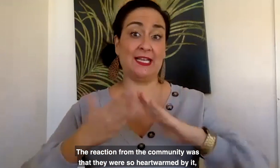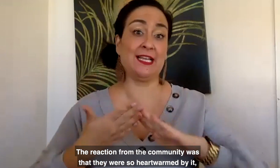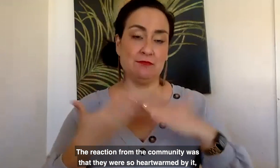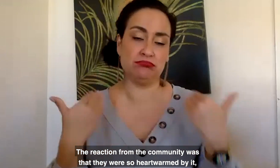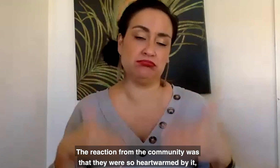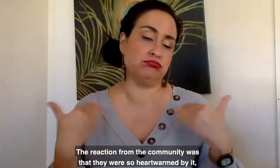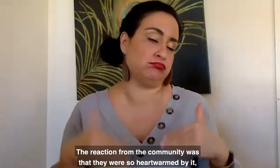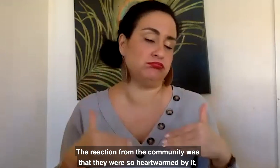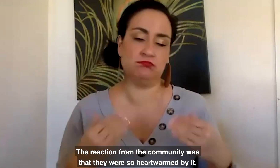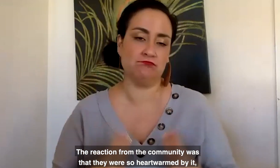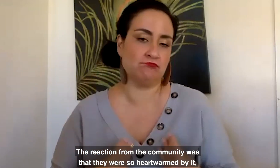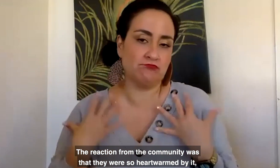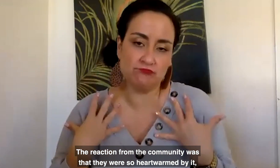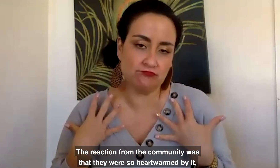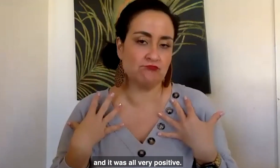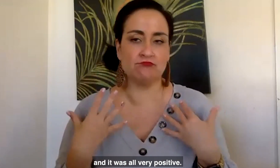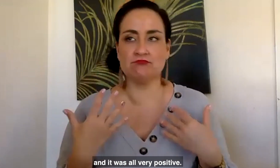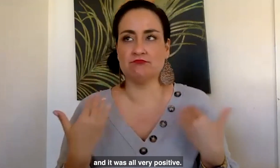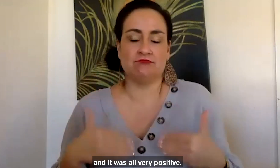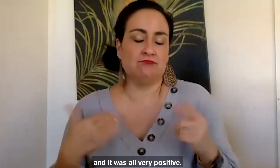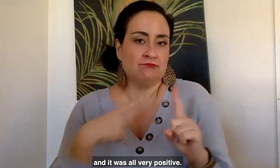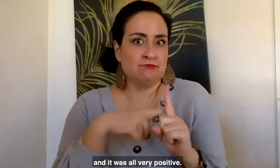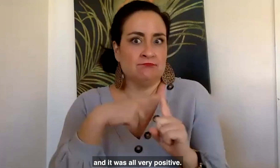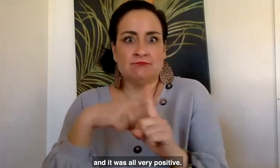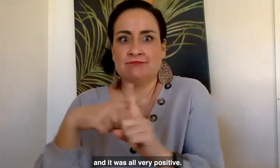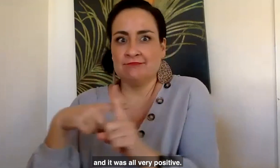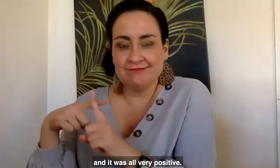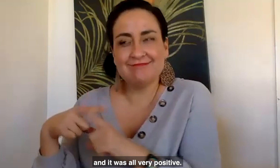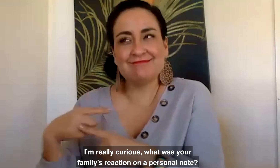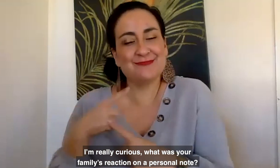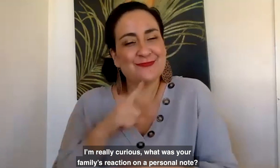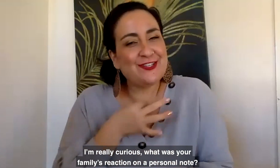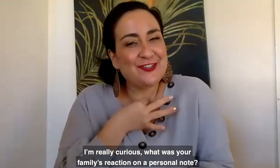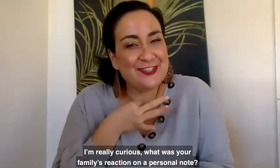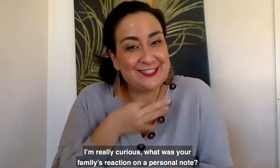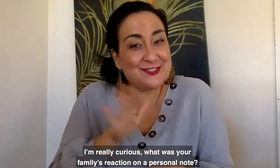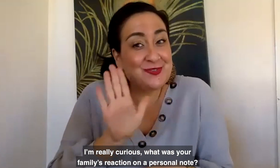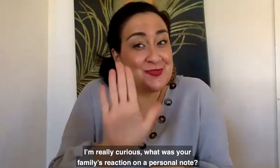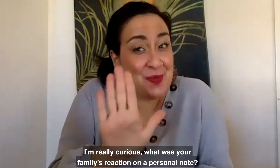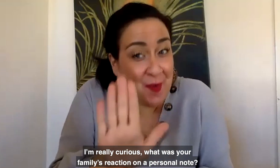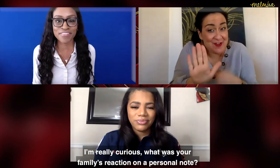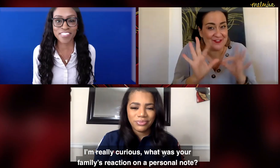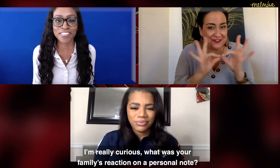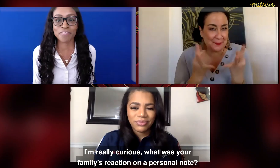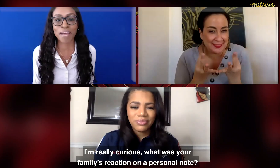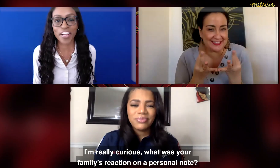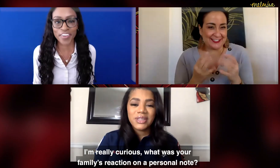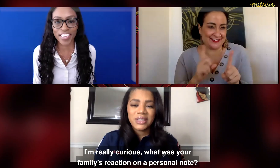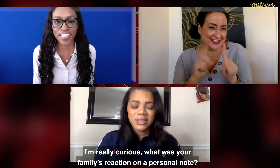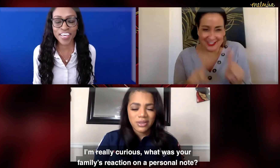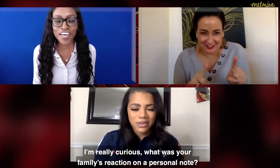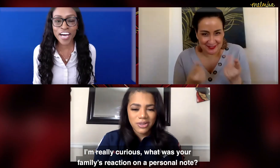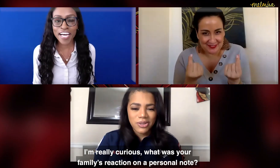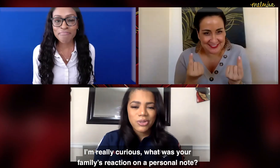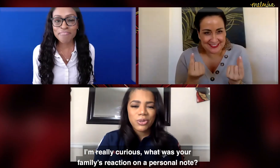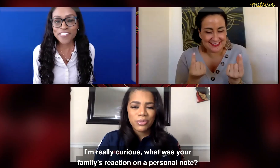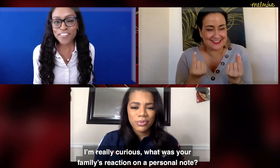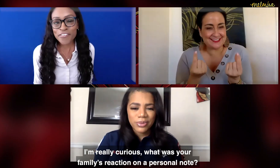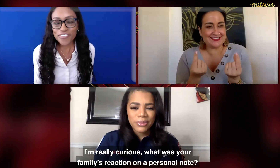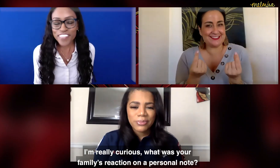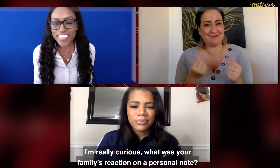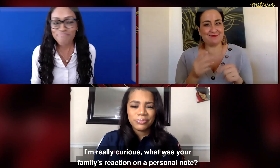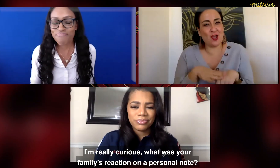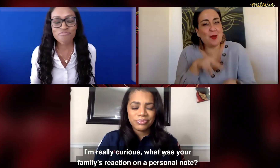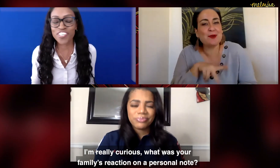Your reaction or the reaction from the community was so positive and inspiring. I'm